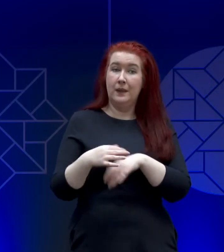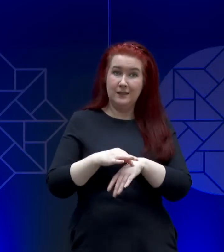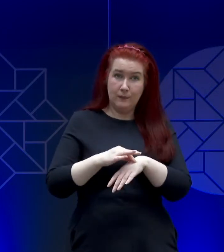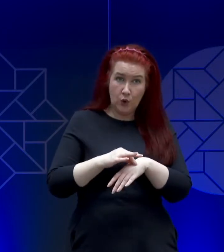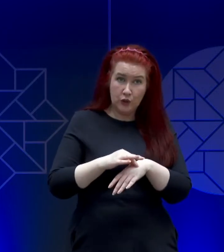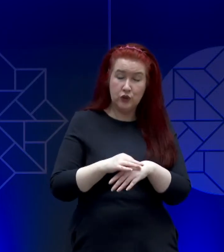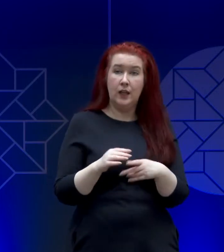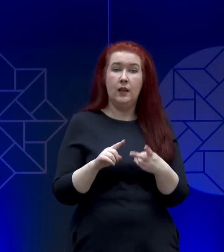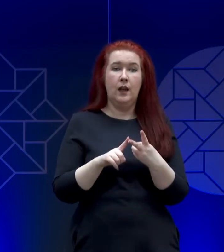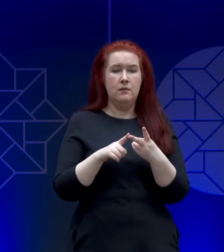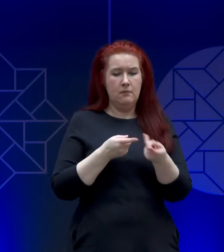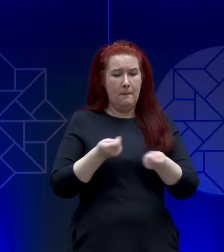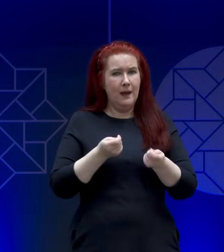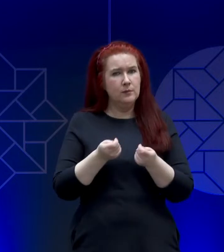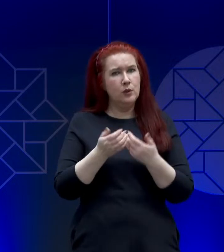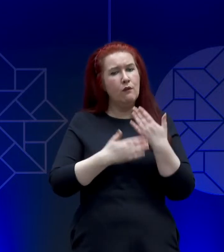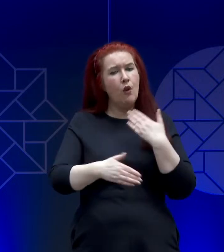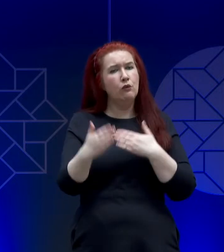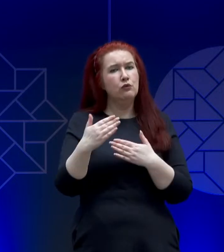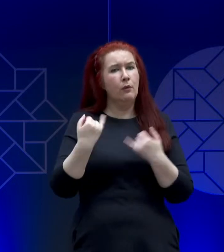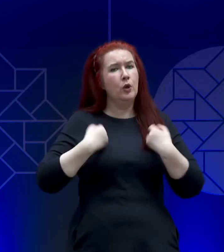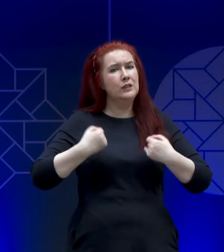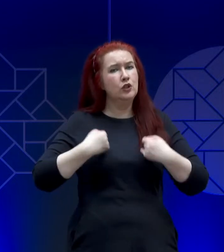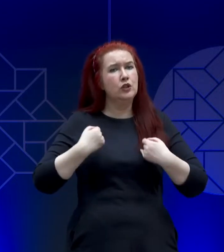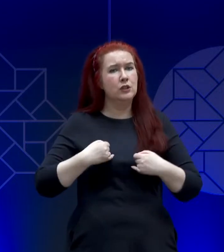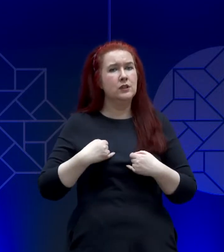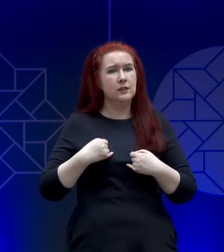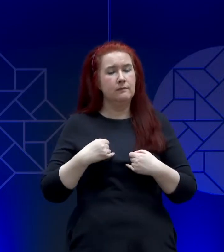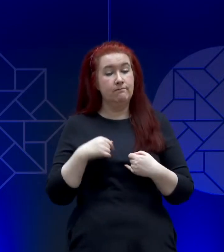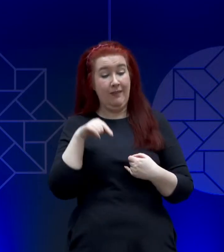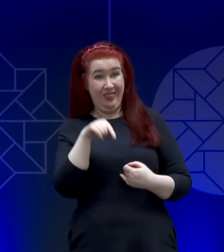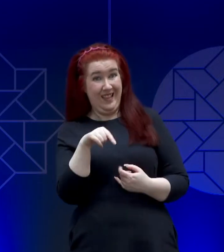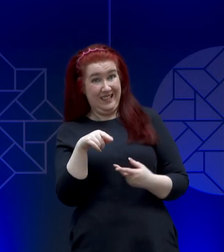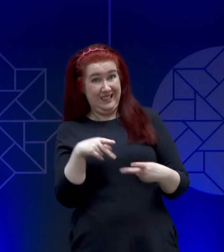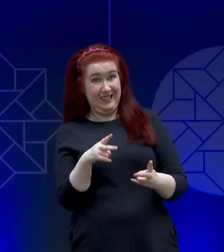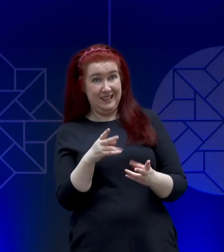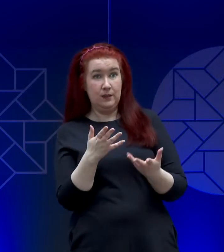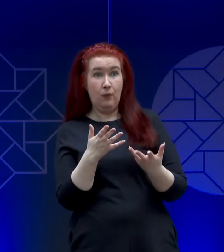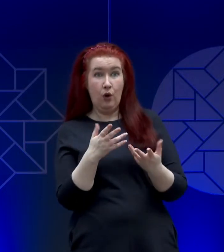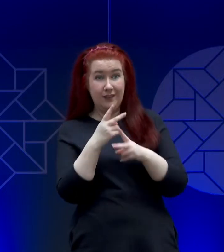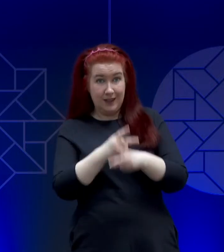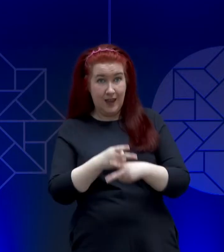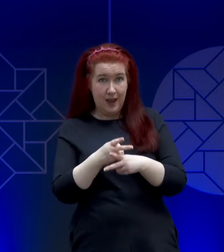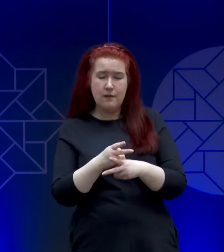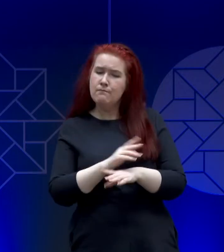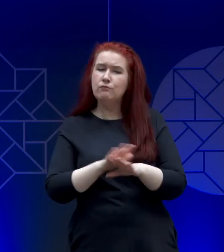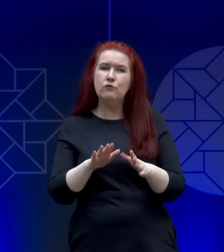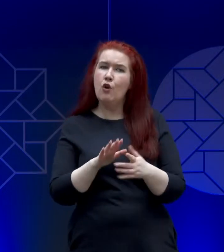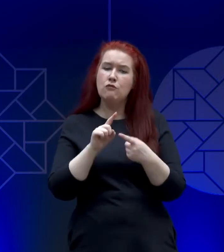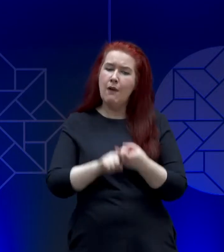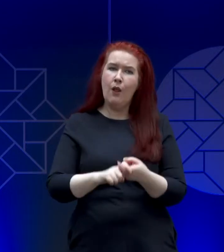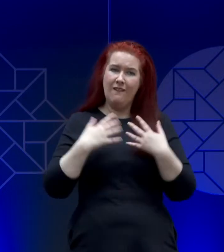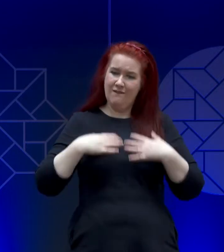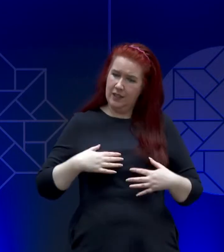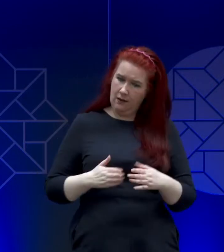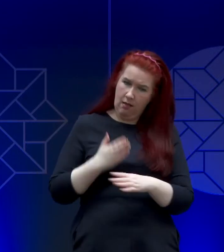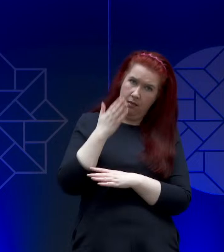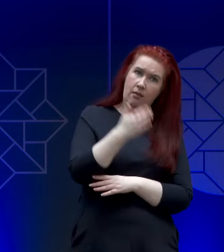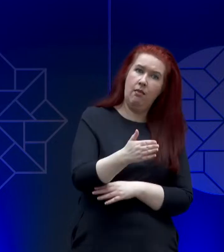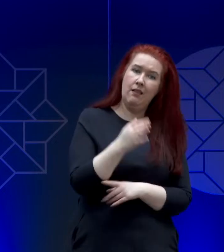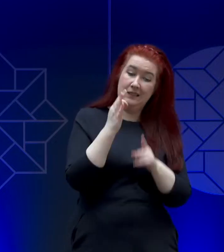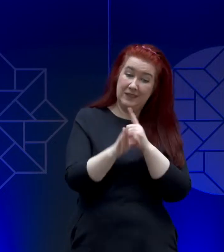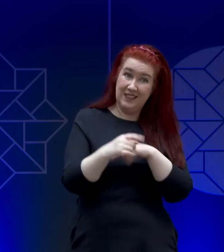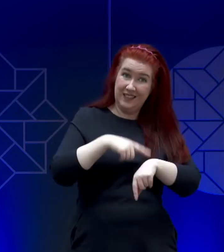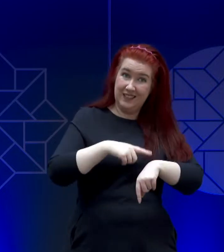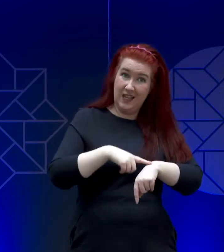and the management of long-term conditions. This type of care, because it is not dependent on physical attendance at a specific